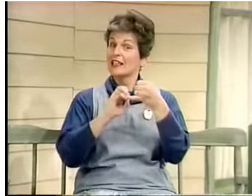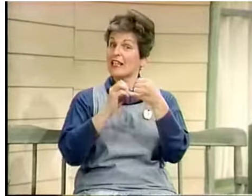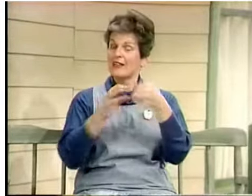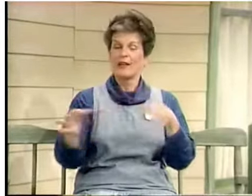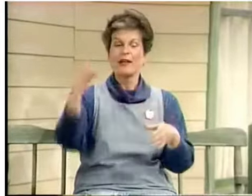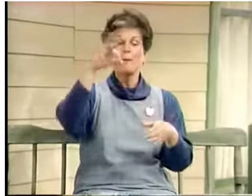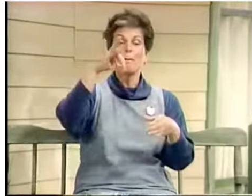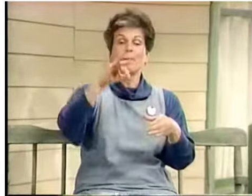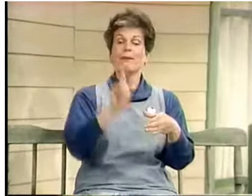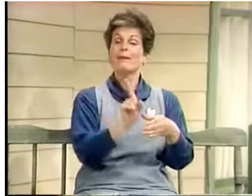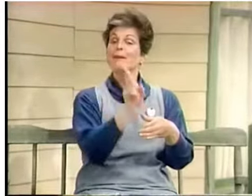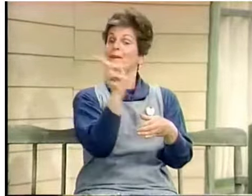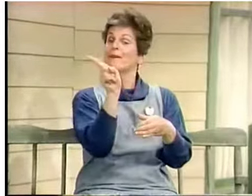and a cherry on top.